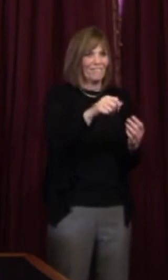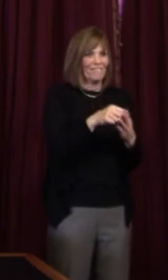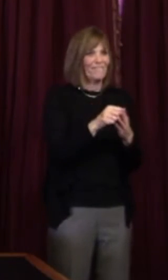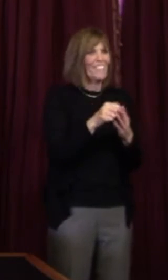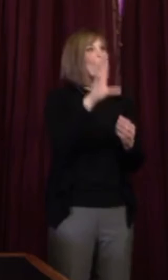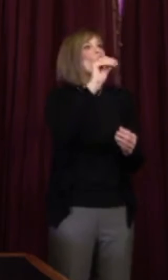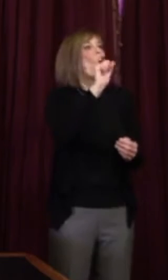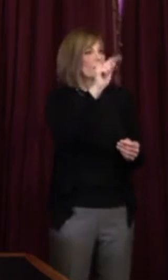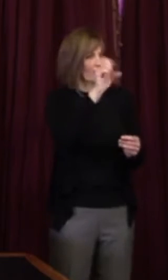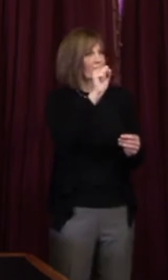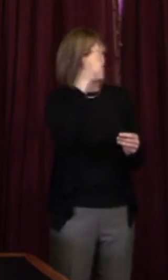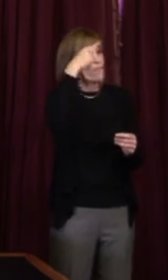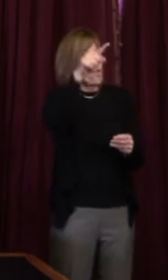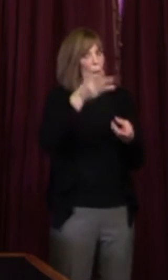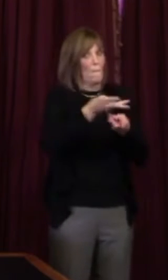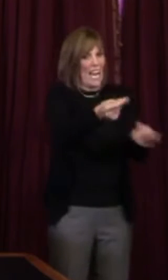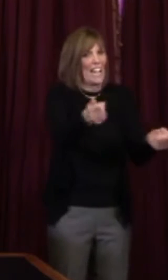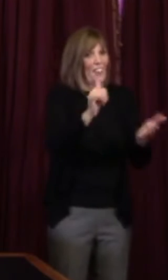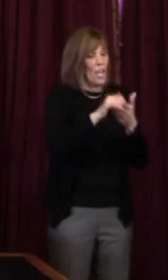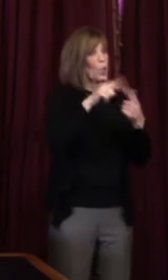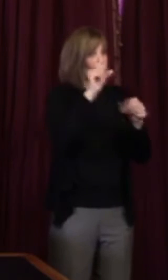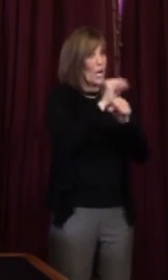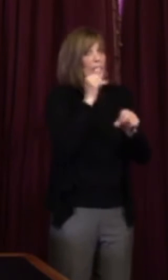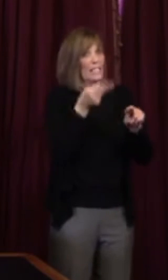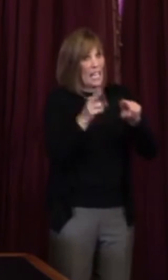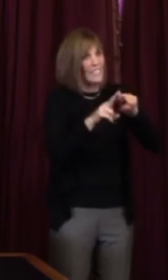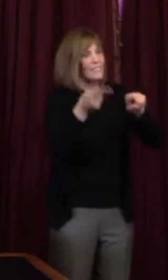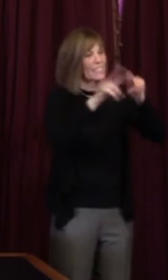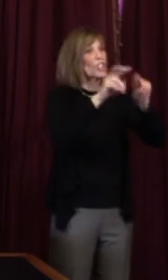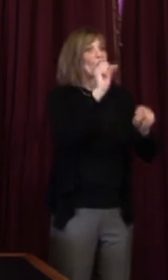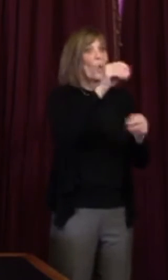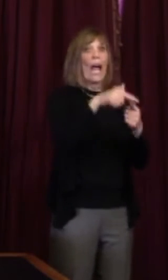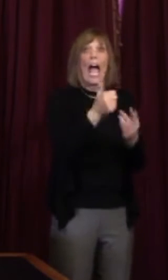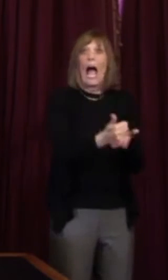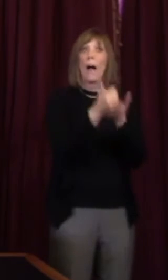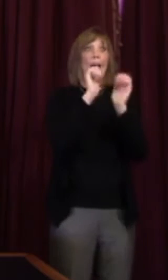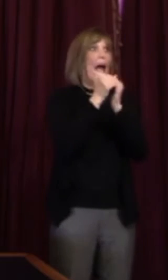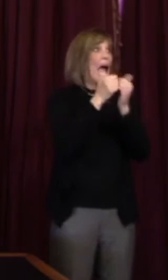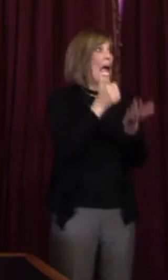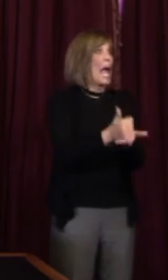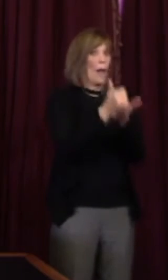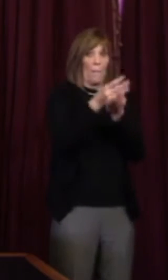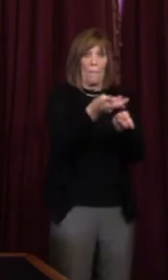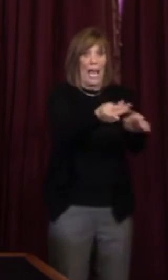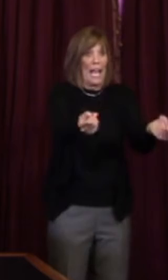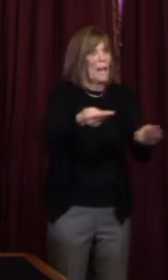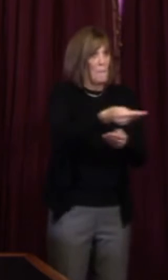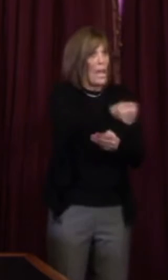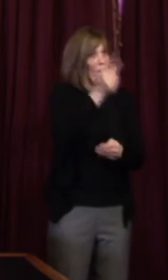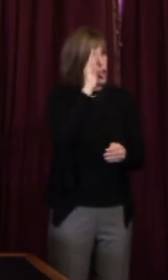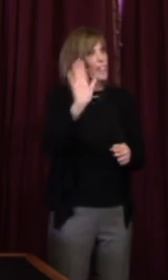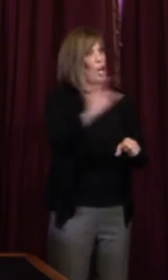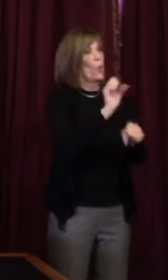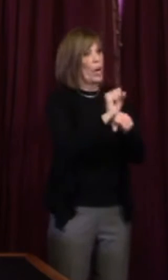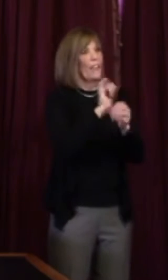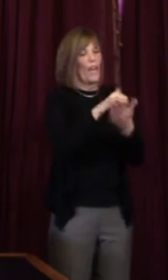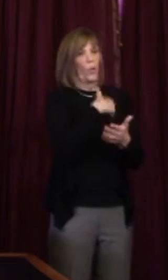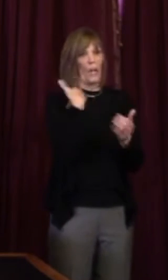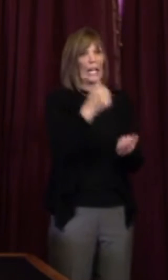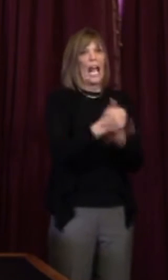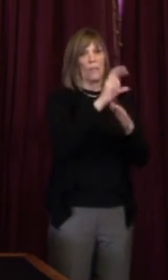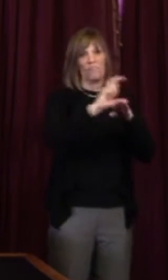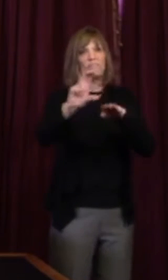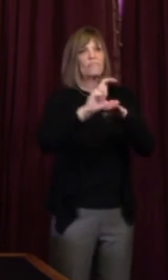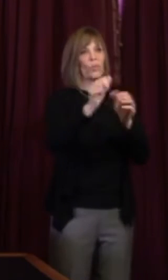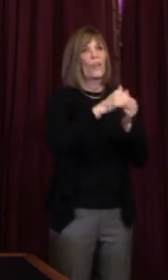the cost to pay them to work is going up. And so to help with that, to help maintain their workforce, this is how we can help supplement